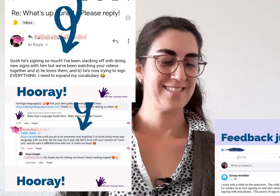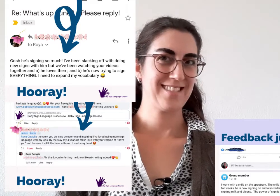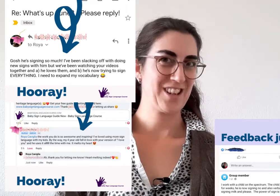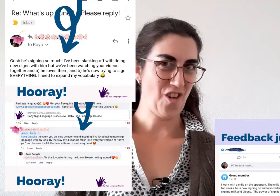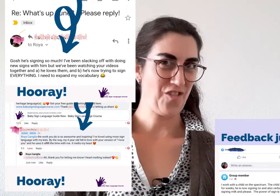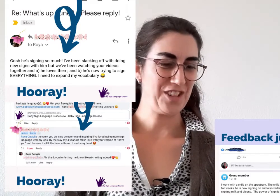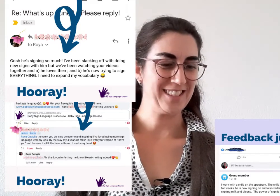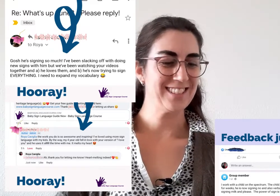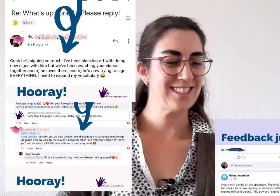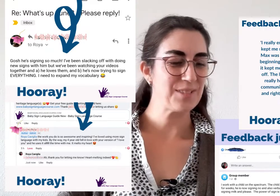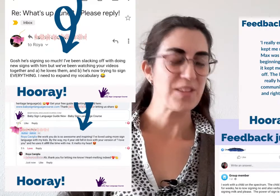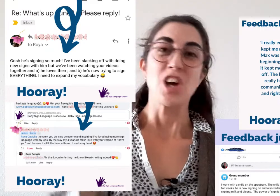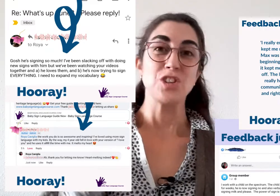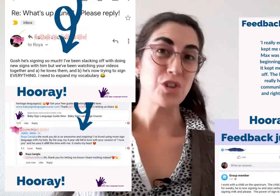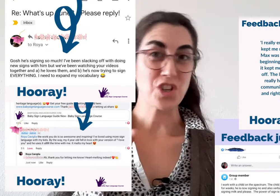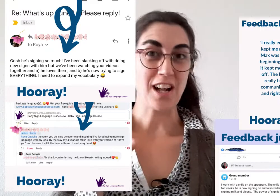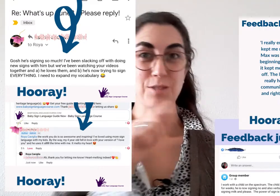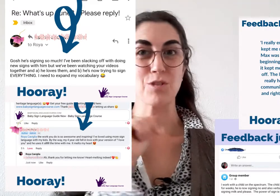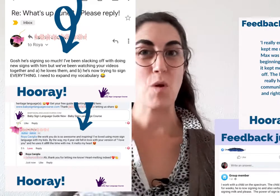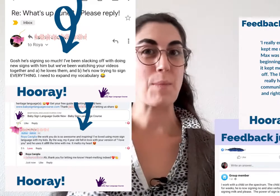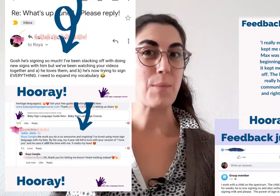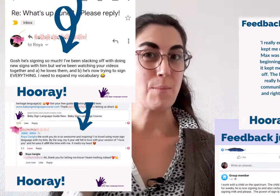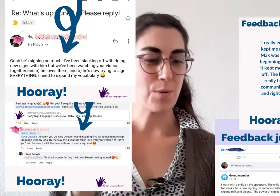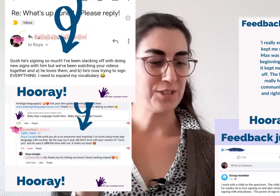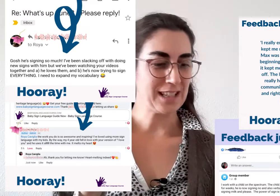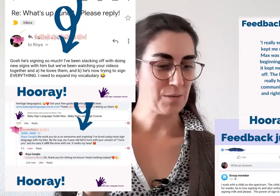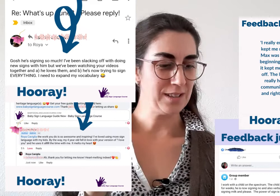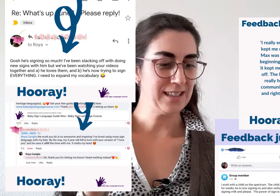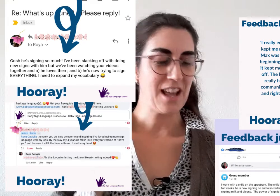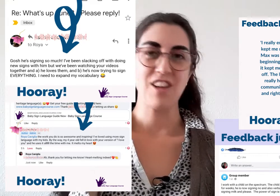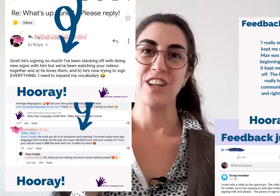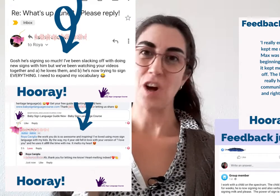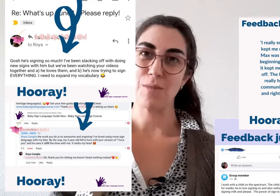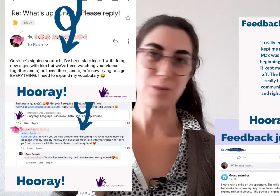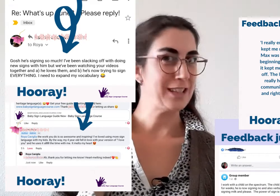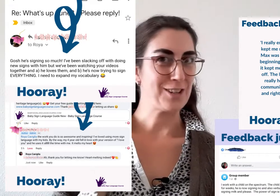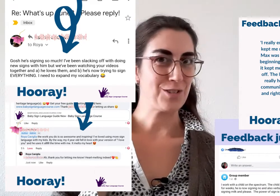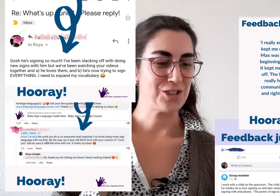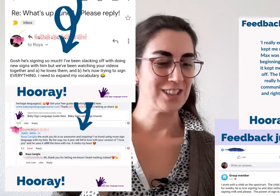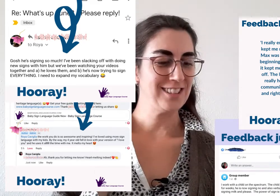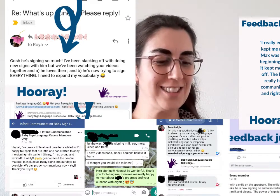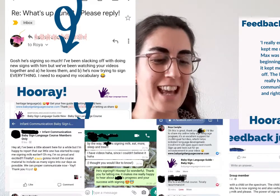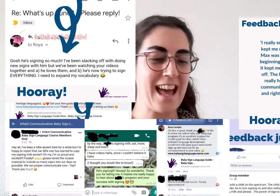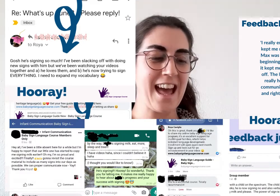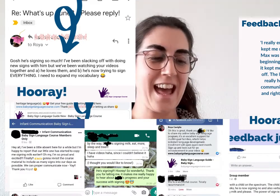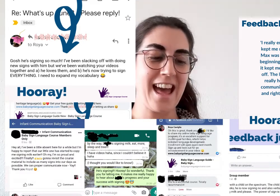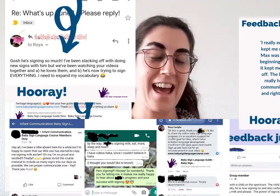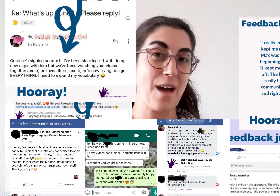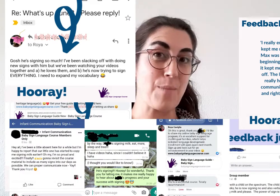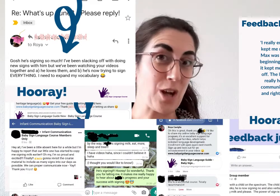and confidence. Your child will grow up multilingual, feel at home in all their cultures, be close